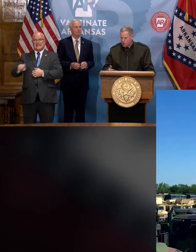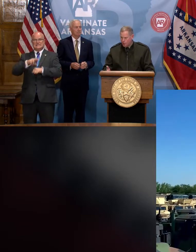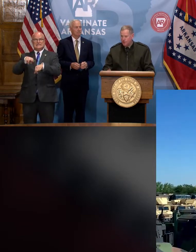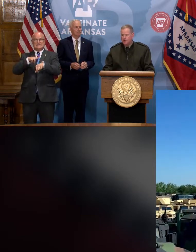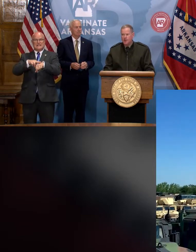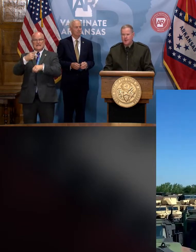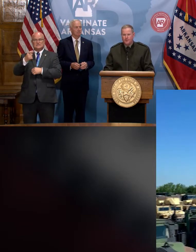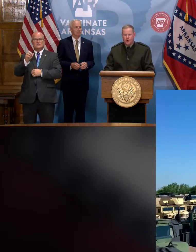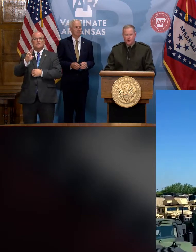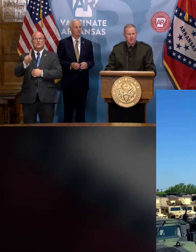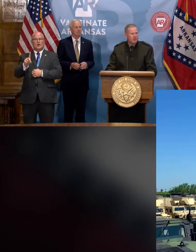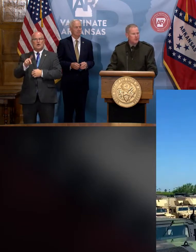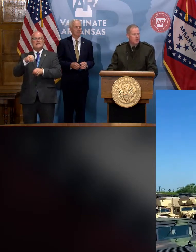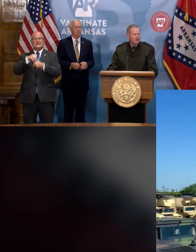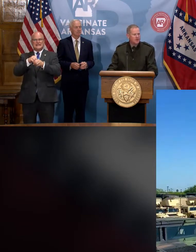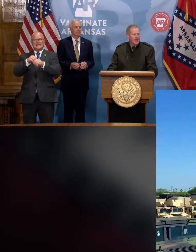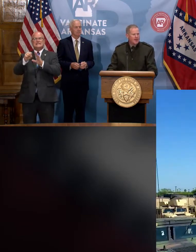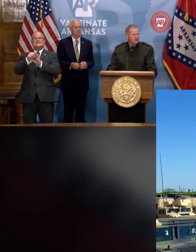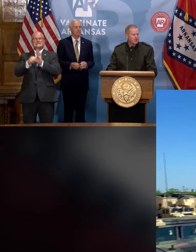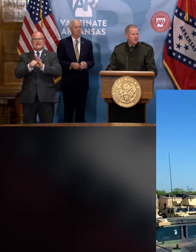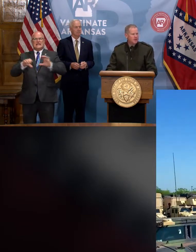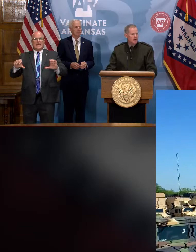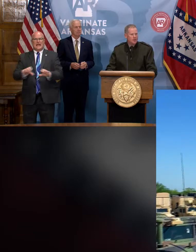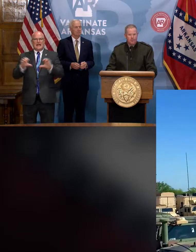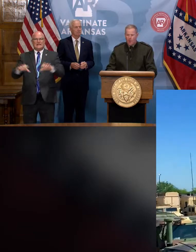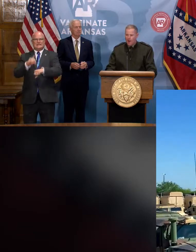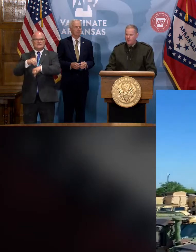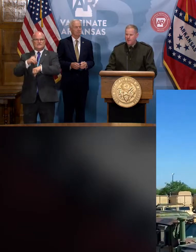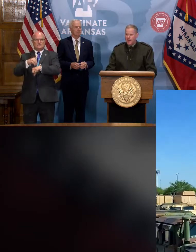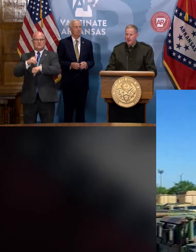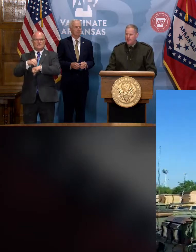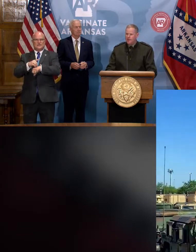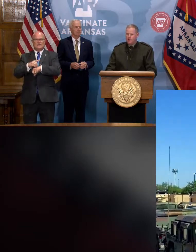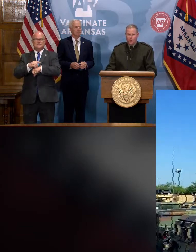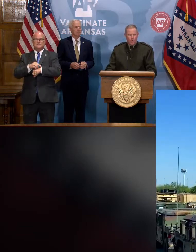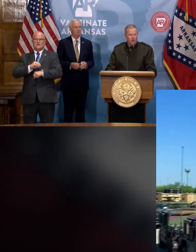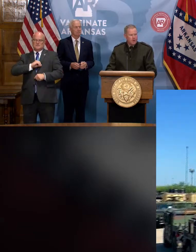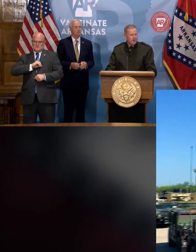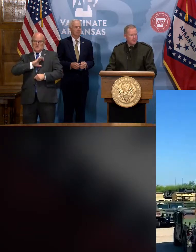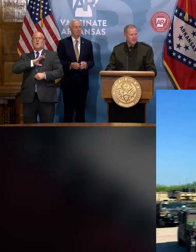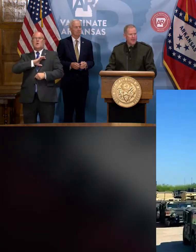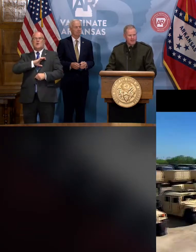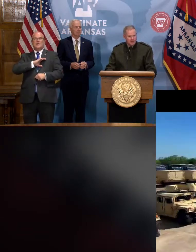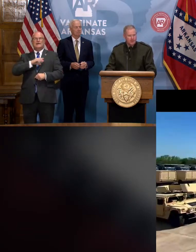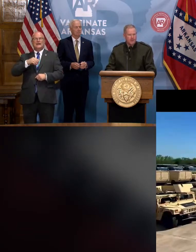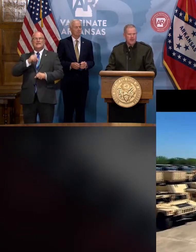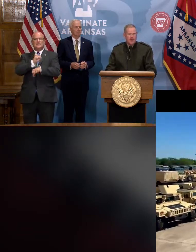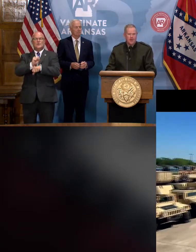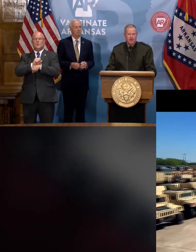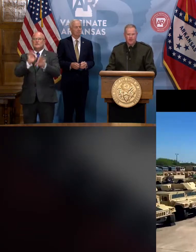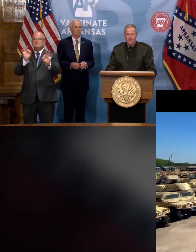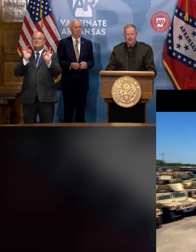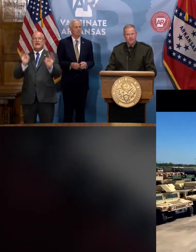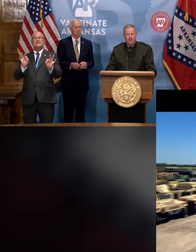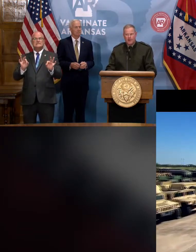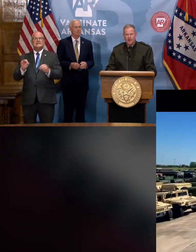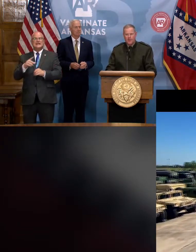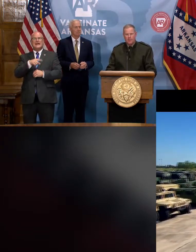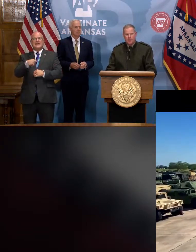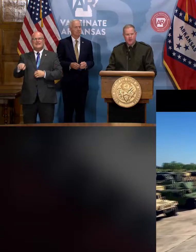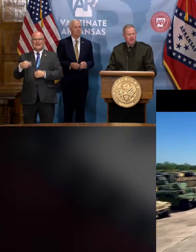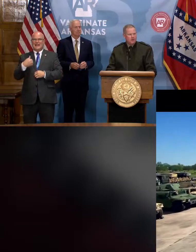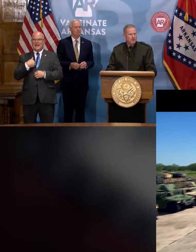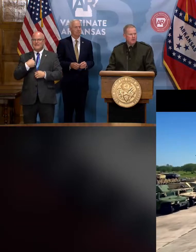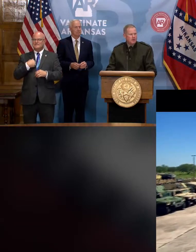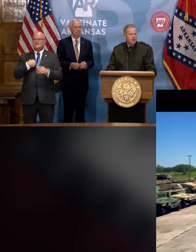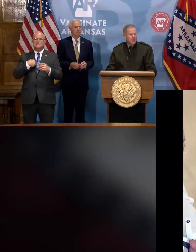Guard, also in a state active duty status. Their morale is high, their work is excellent, and they've got